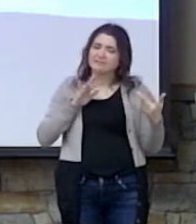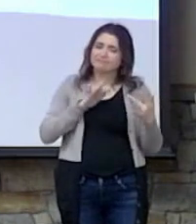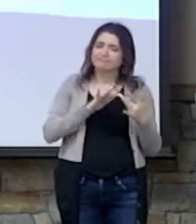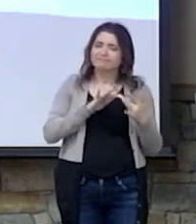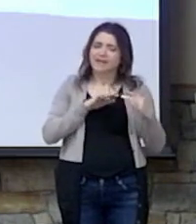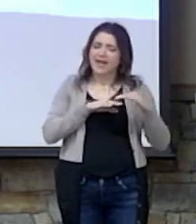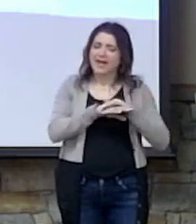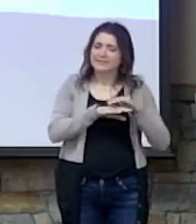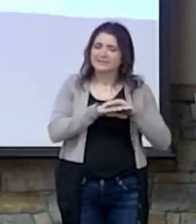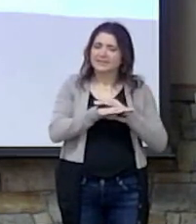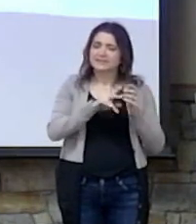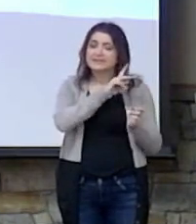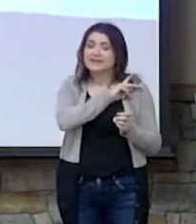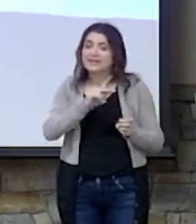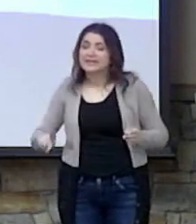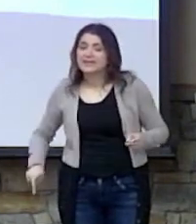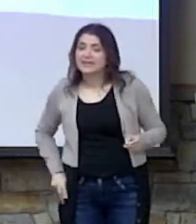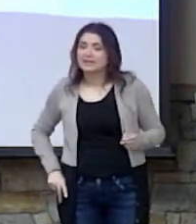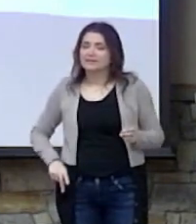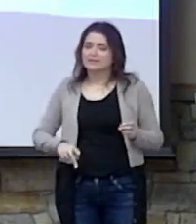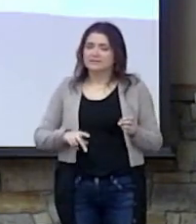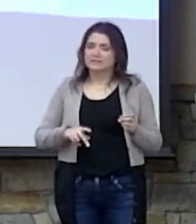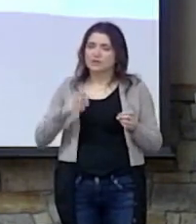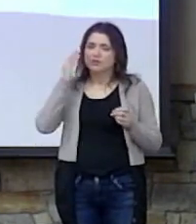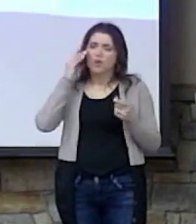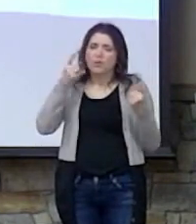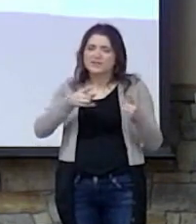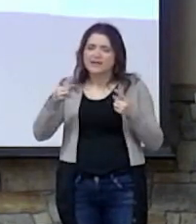know of what the conversations were within the kingdom,